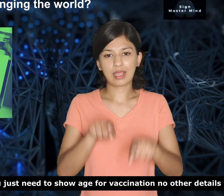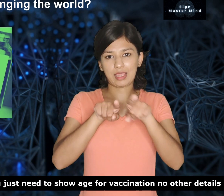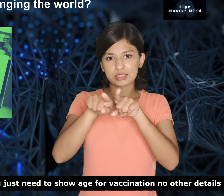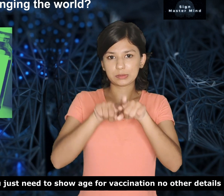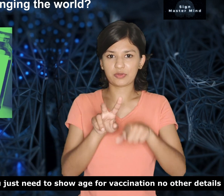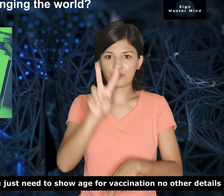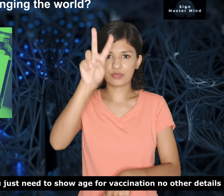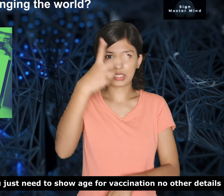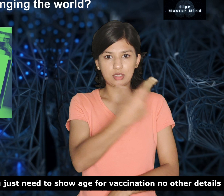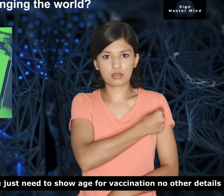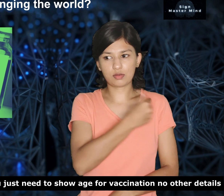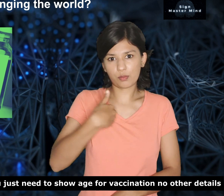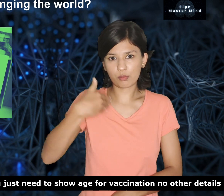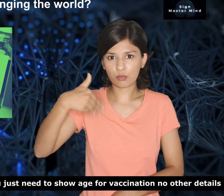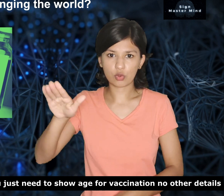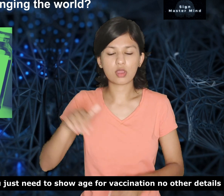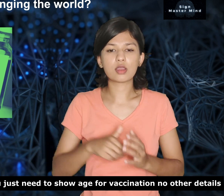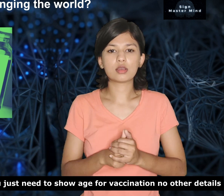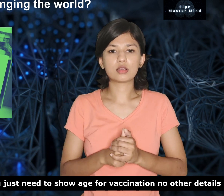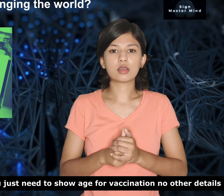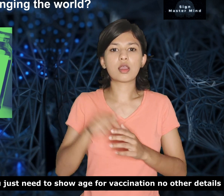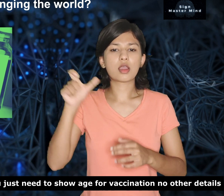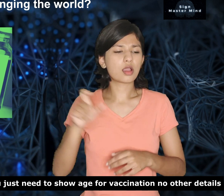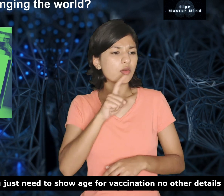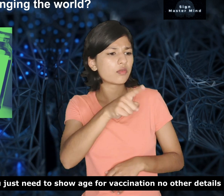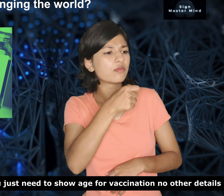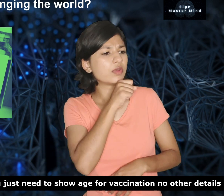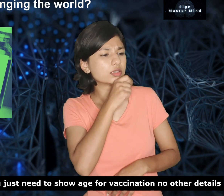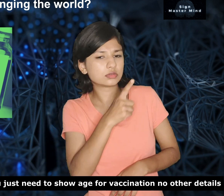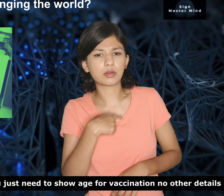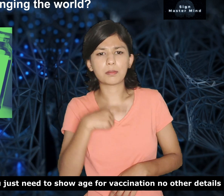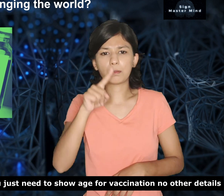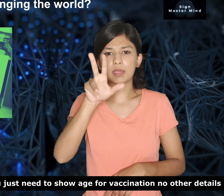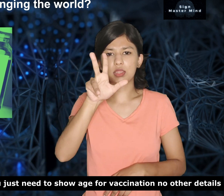For example, you just need to show age for vaccination no other details.